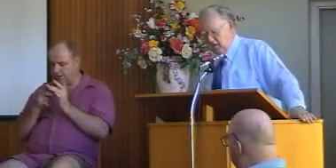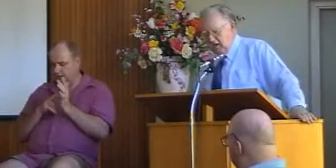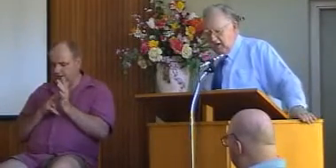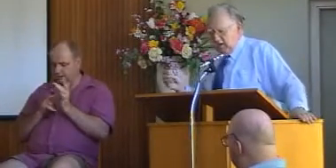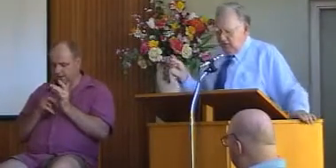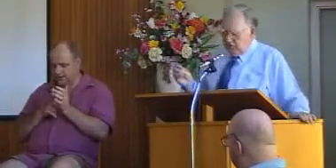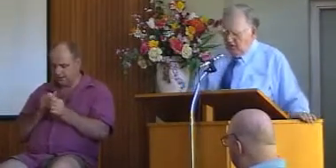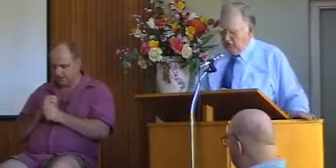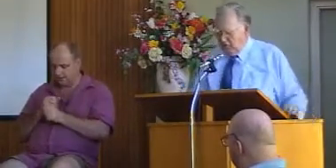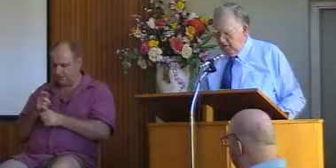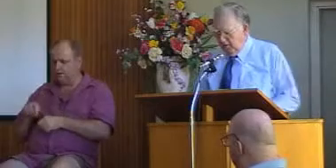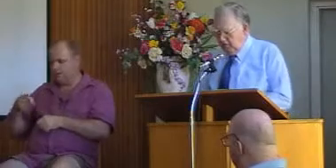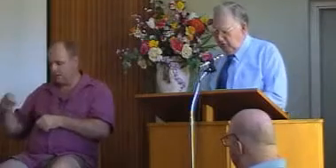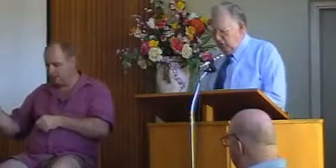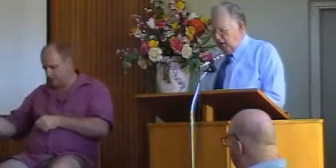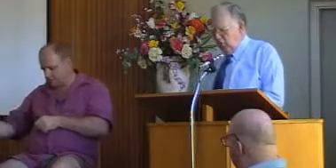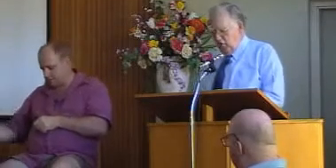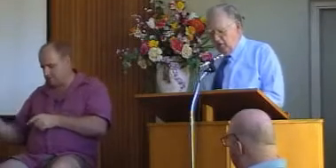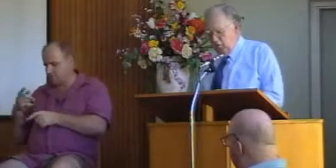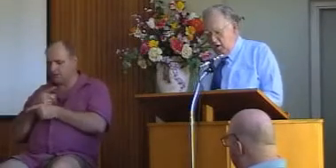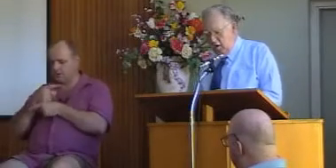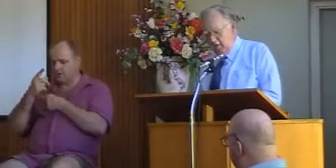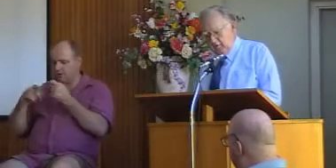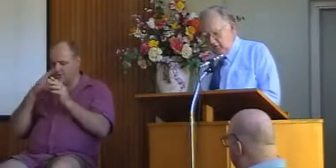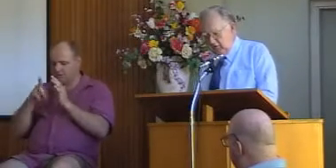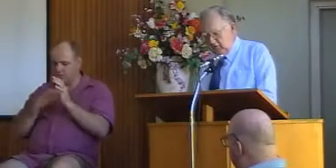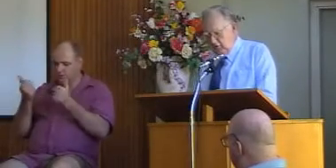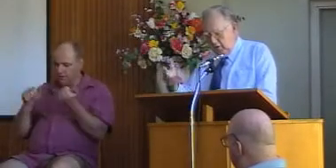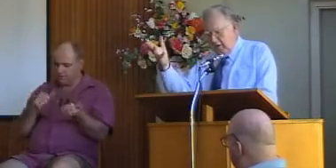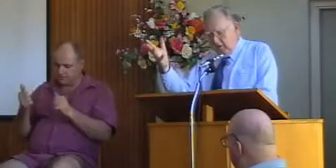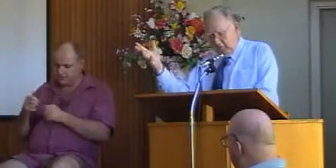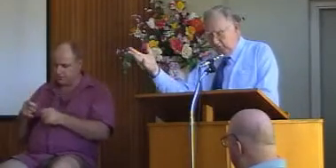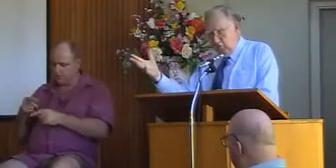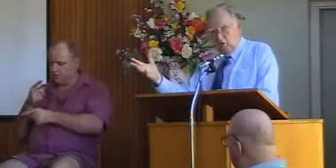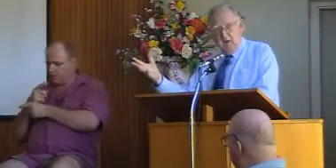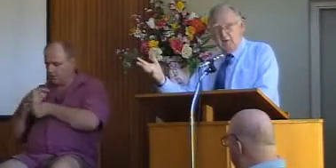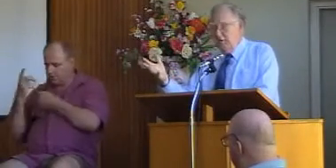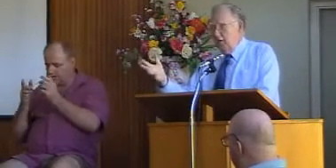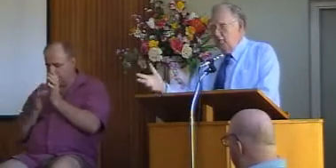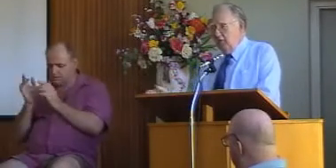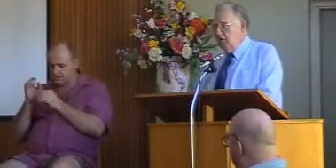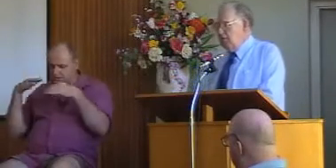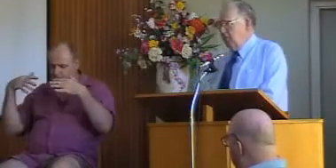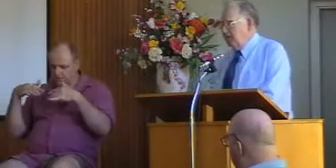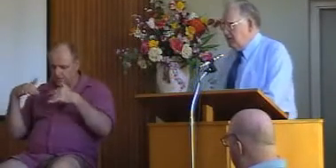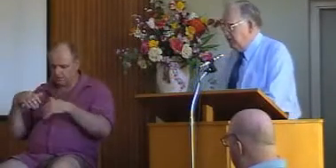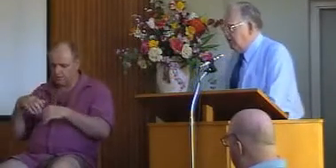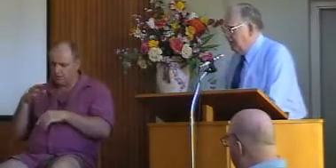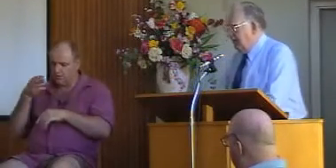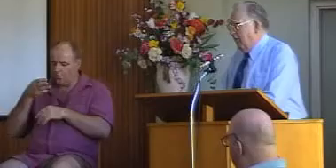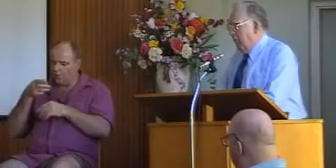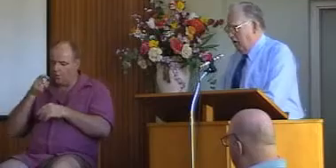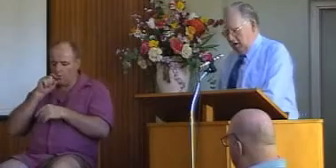wilderness. He showed us the miracles, turning water into wine. Talk about 4,500 or something